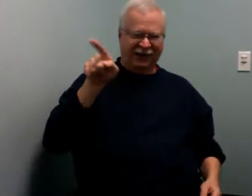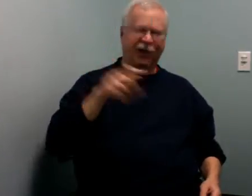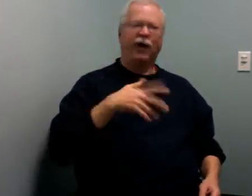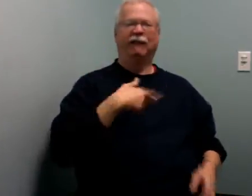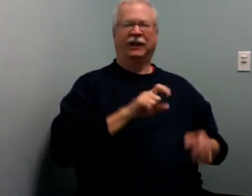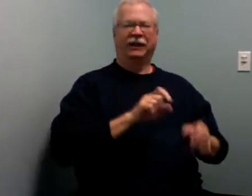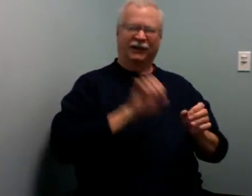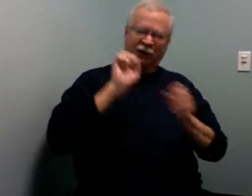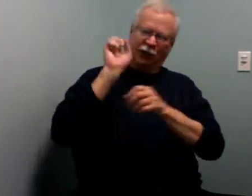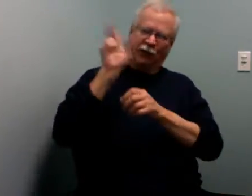dribbling